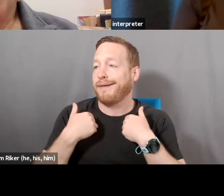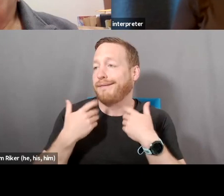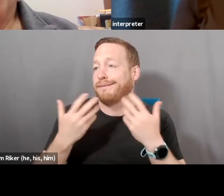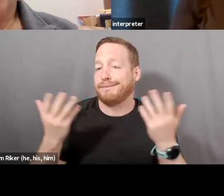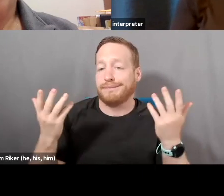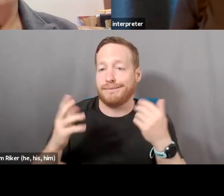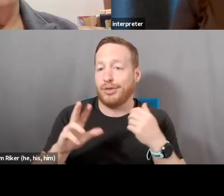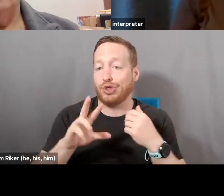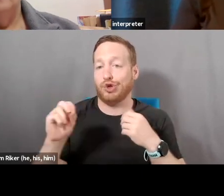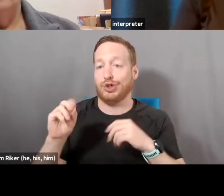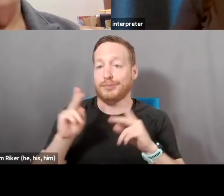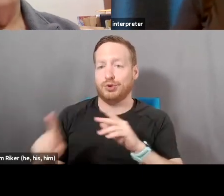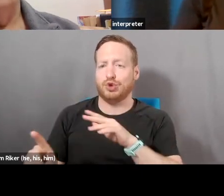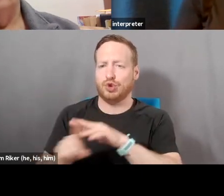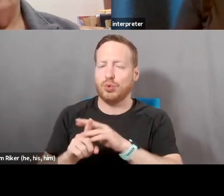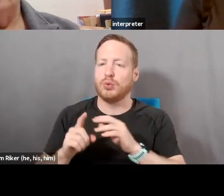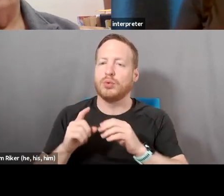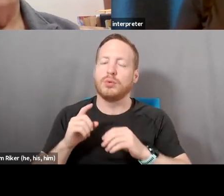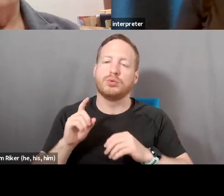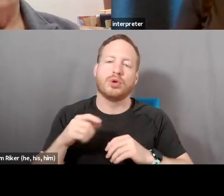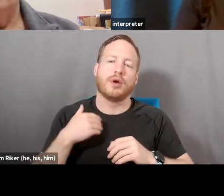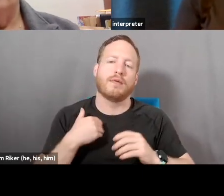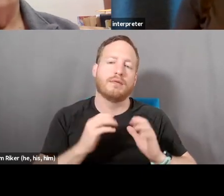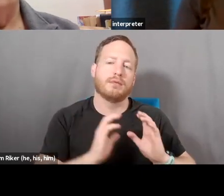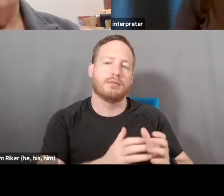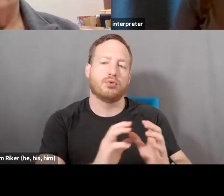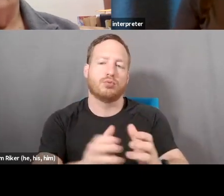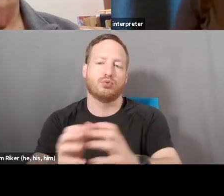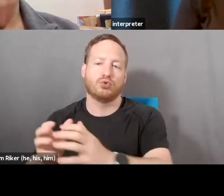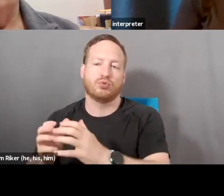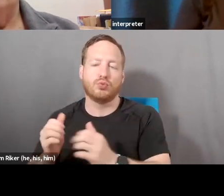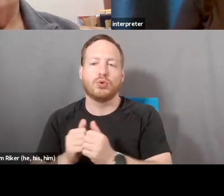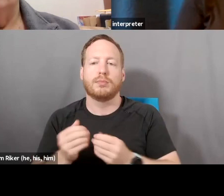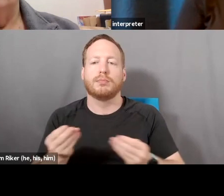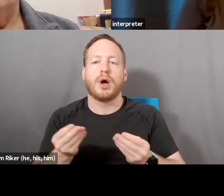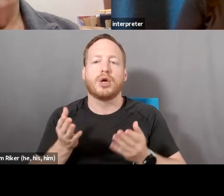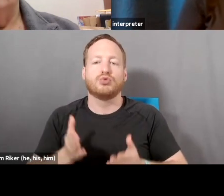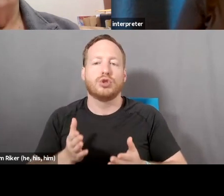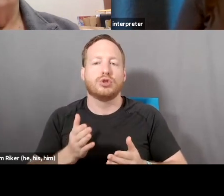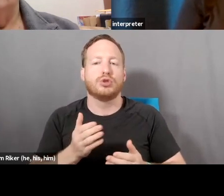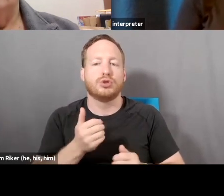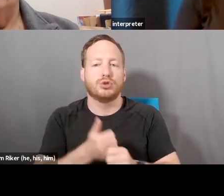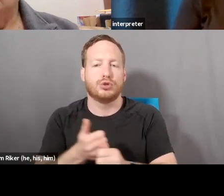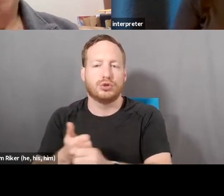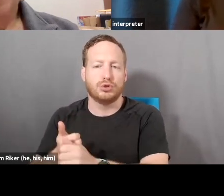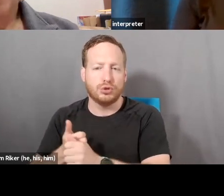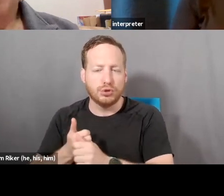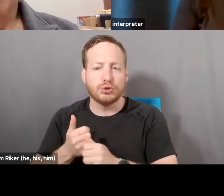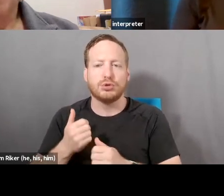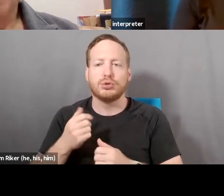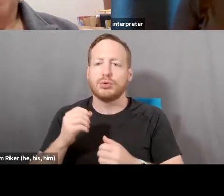smaller groups. You know, maybe if we had 30 people show up, you could break them into groups